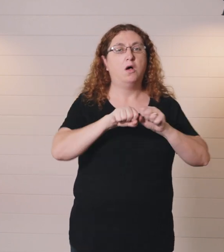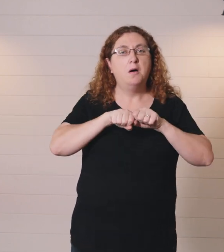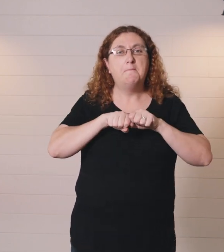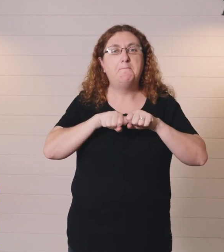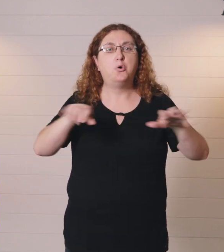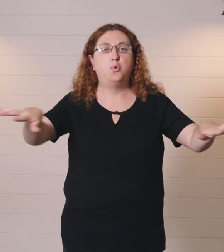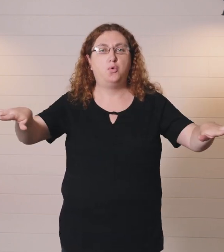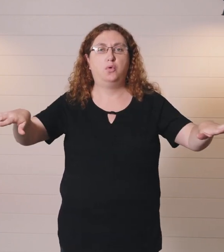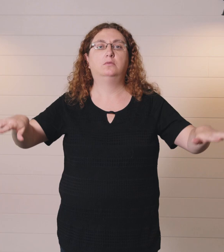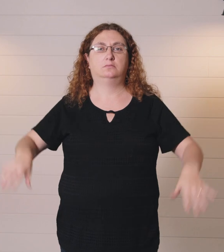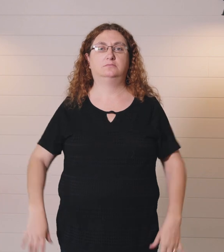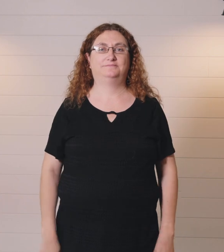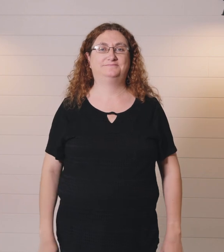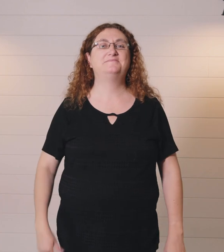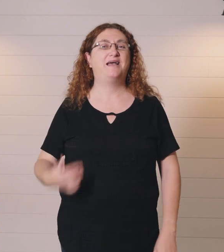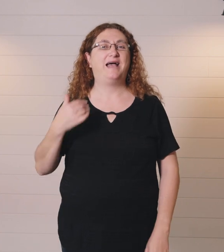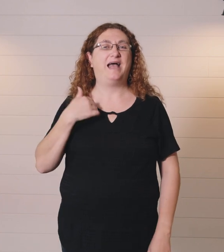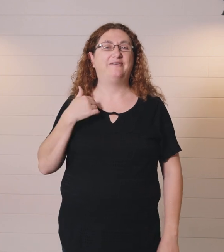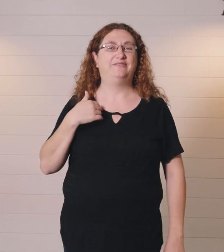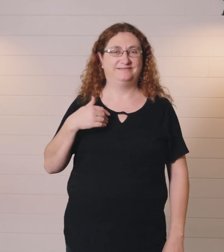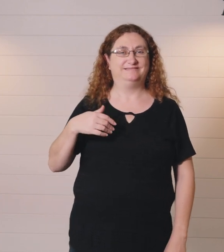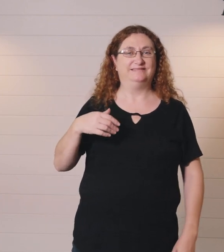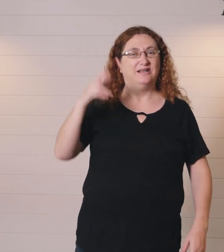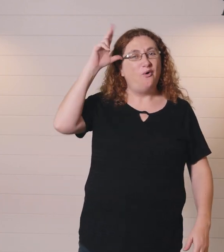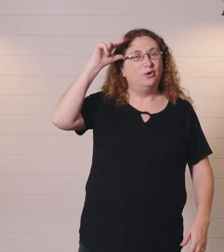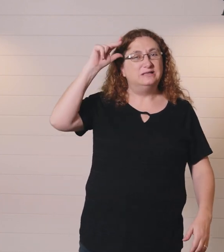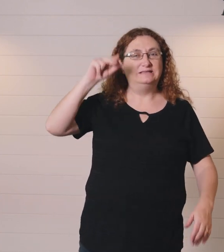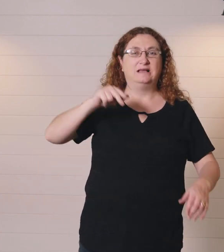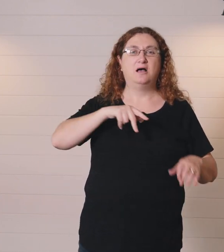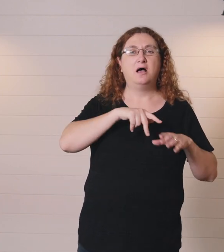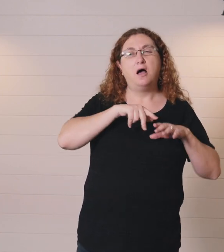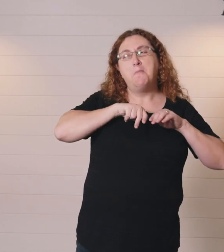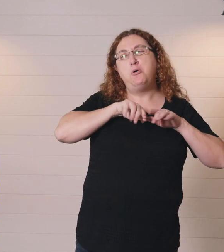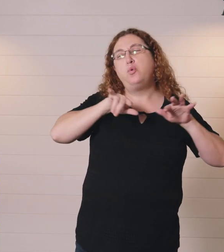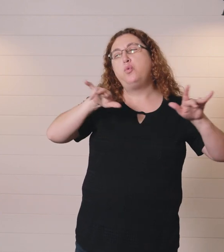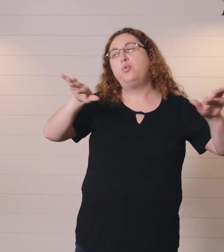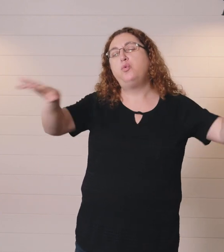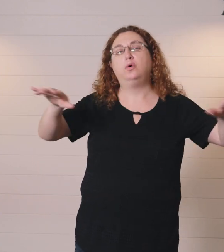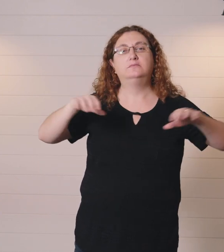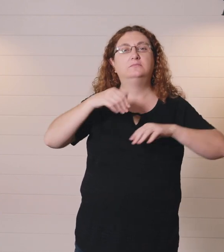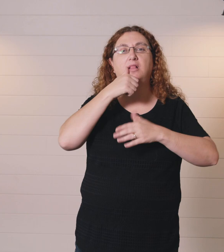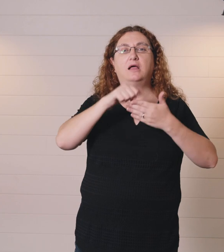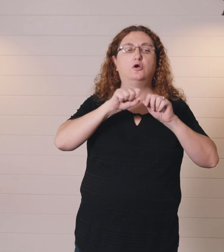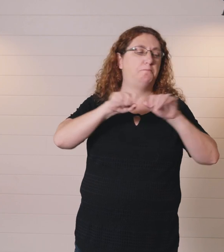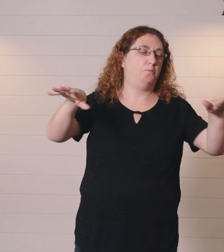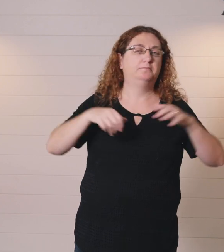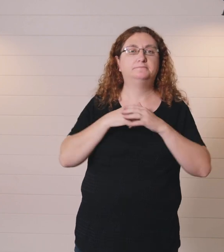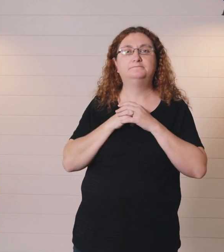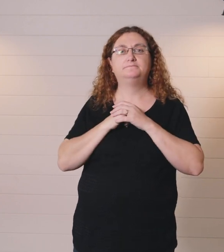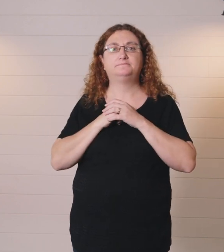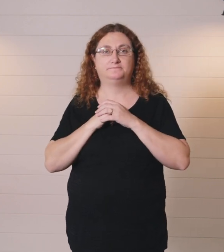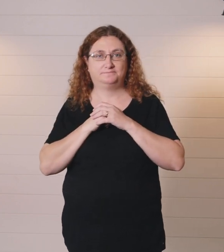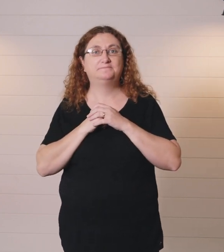king. Pony Express is headed out across the nation. The king's edict granted the Jews in every city